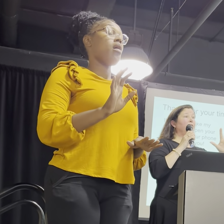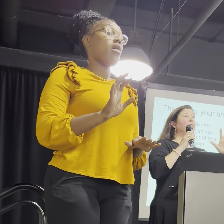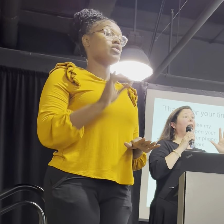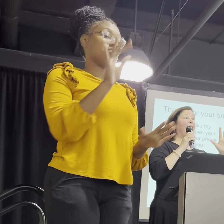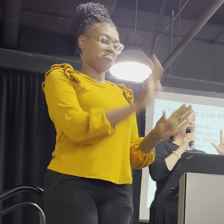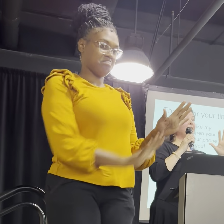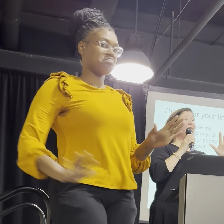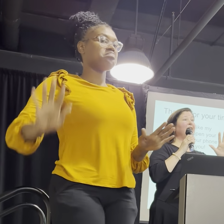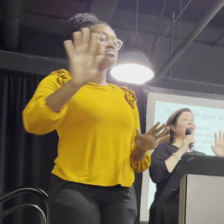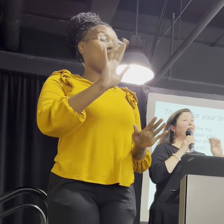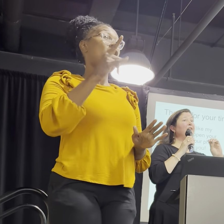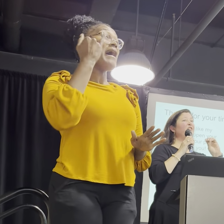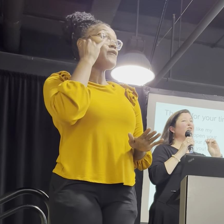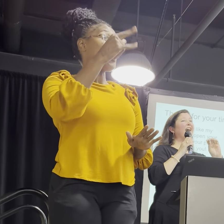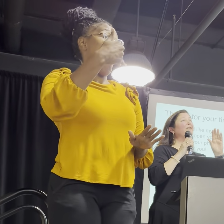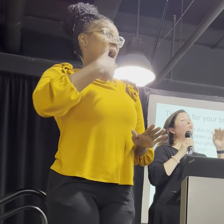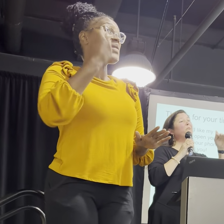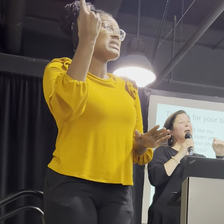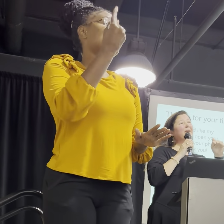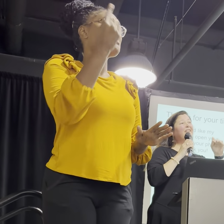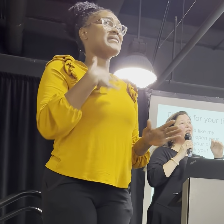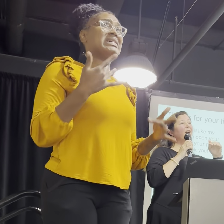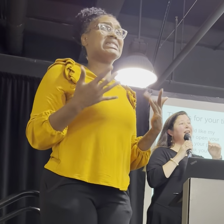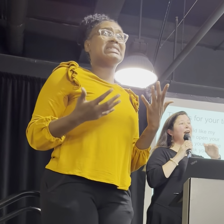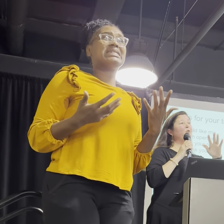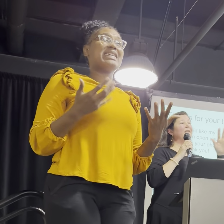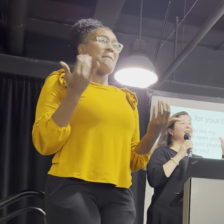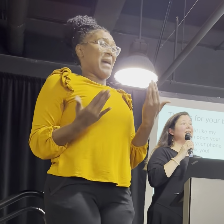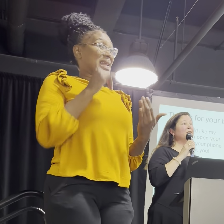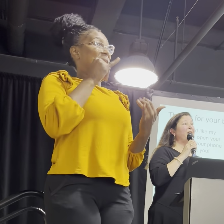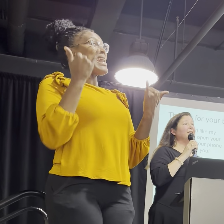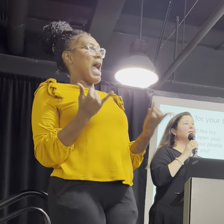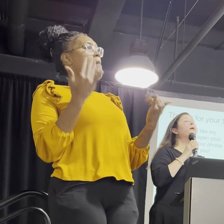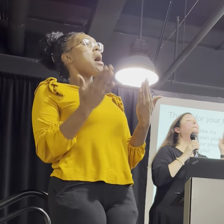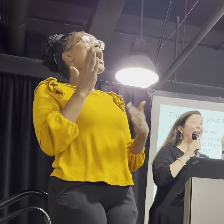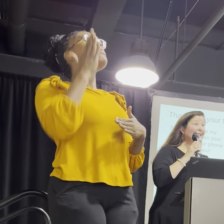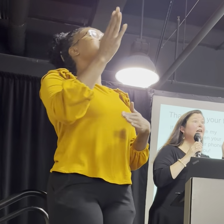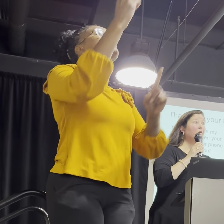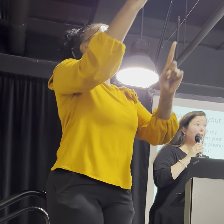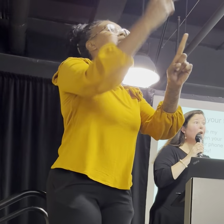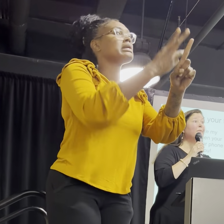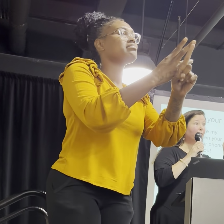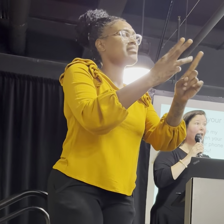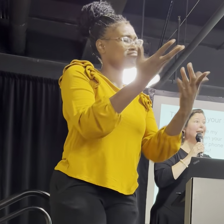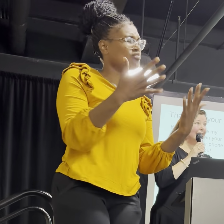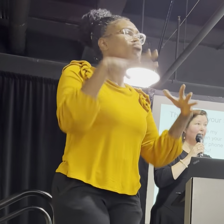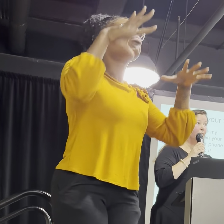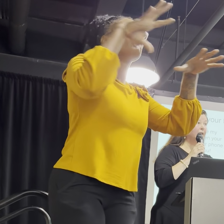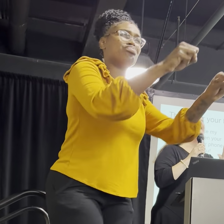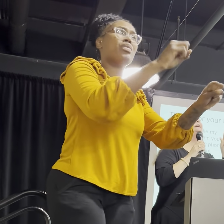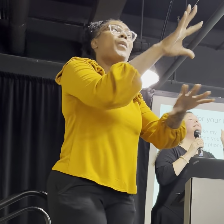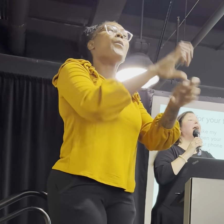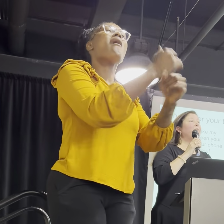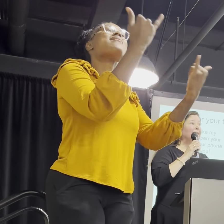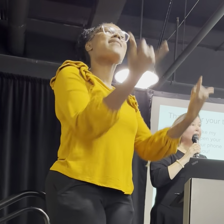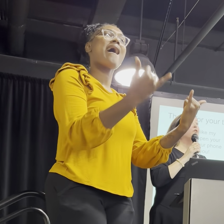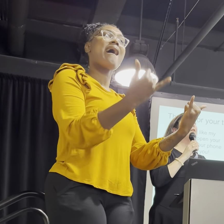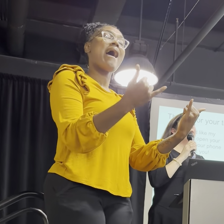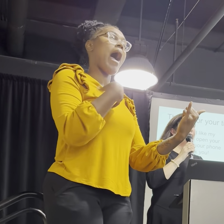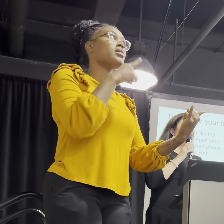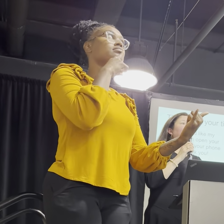you do have something, even if you're like, well, maybe not right now, but in 6 months, make the appointment right now, because I